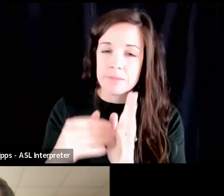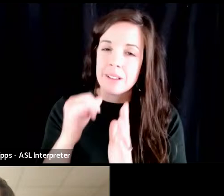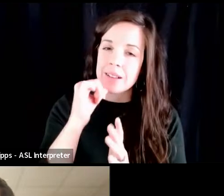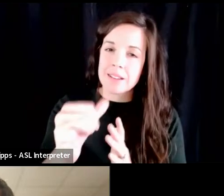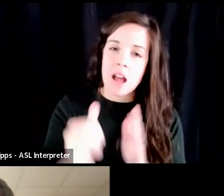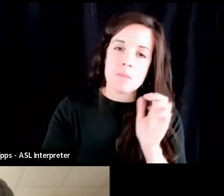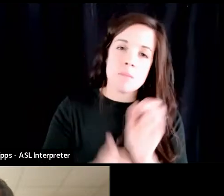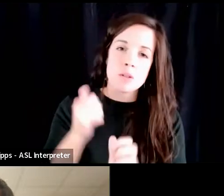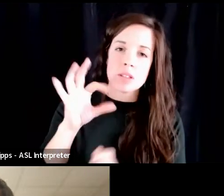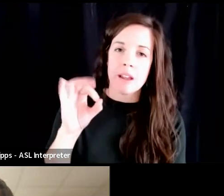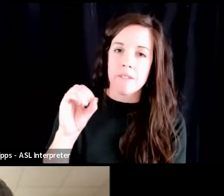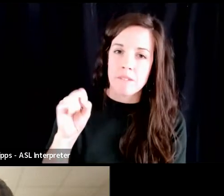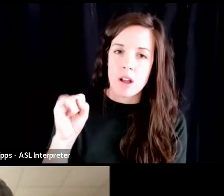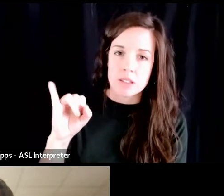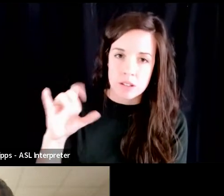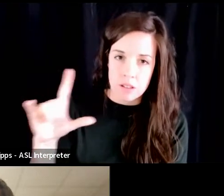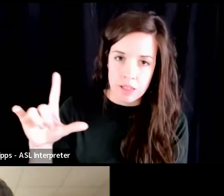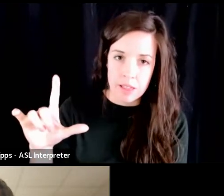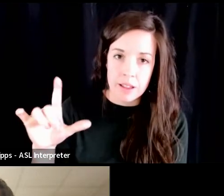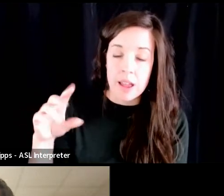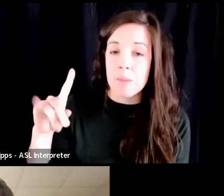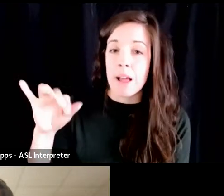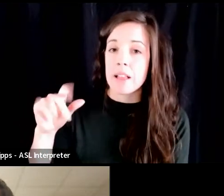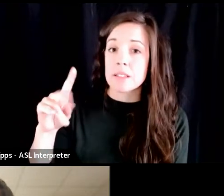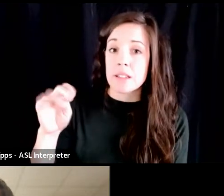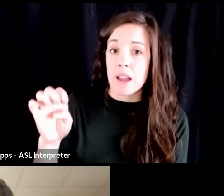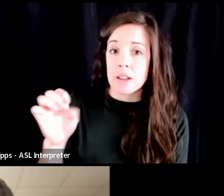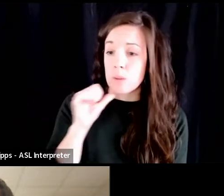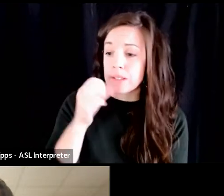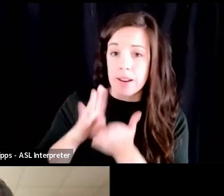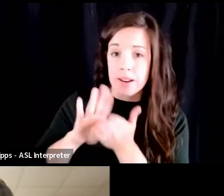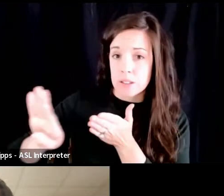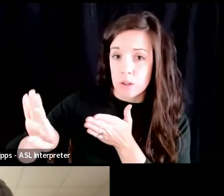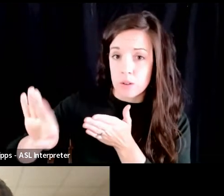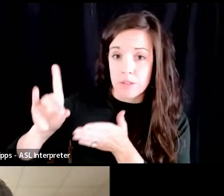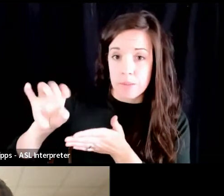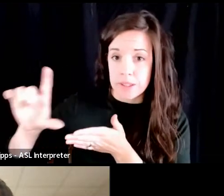So, you know, Palestine was not excluded from this deal. Simply,